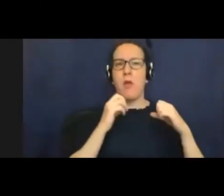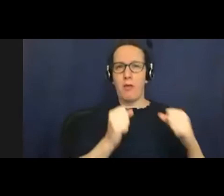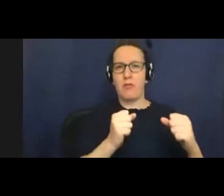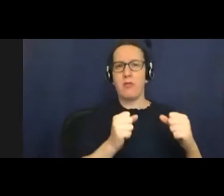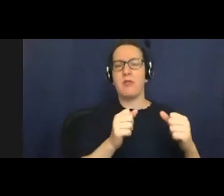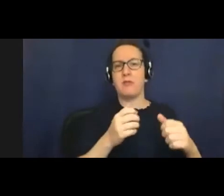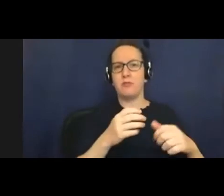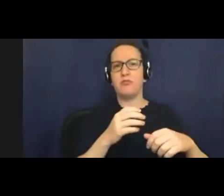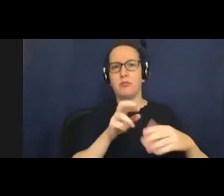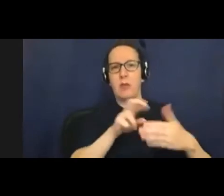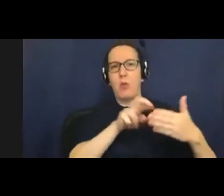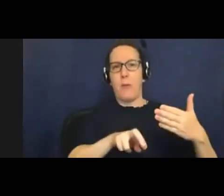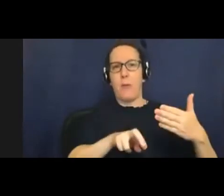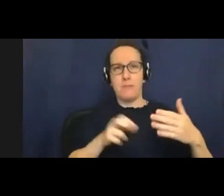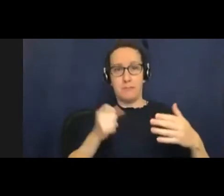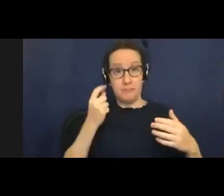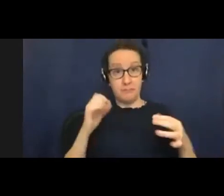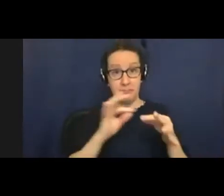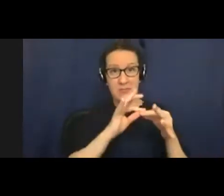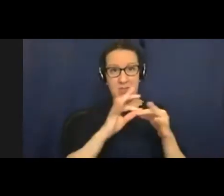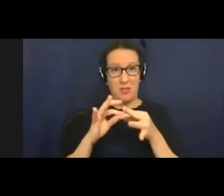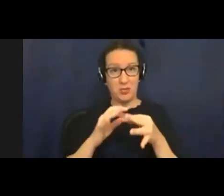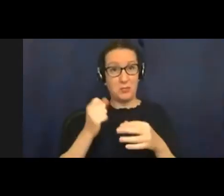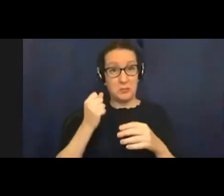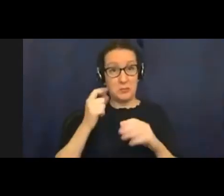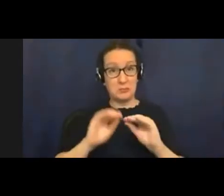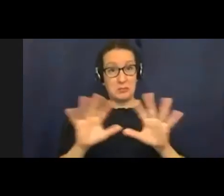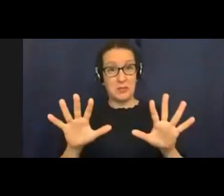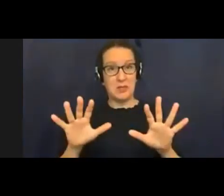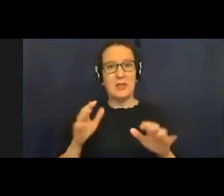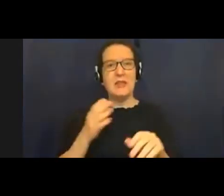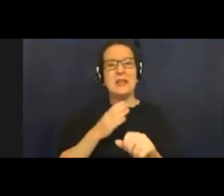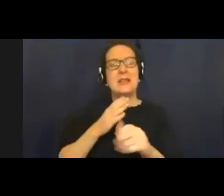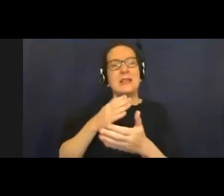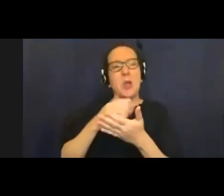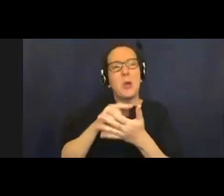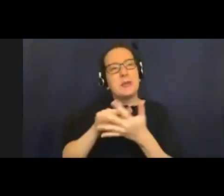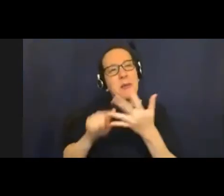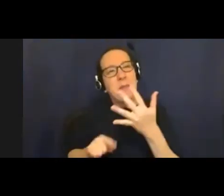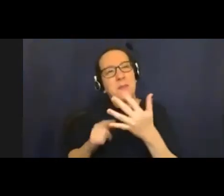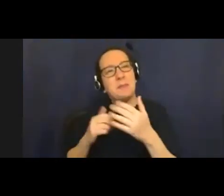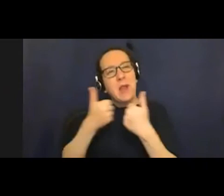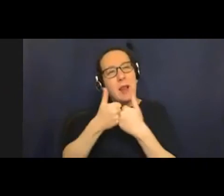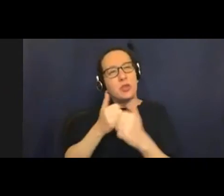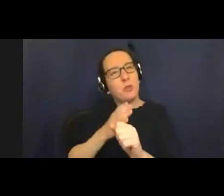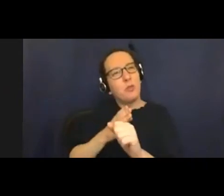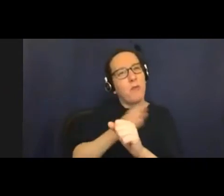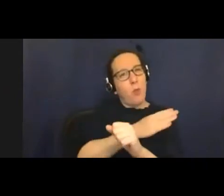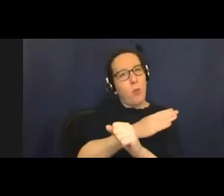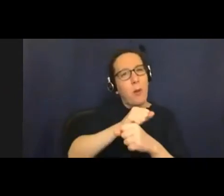So those are some of the challenges that were somewhere around pre-pandemic and some that are new now.